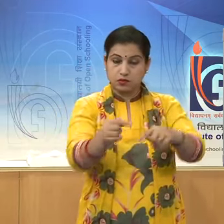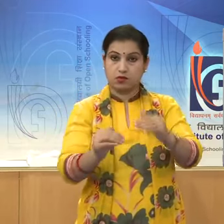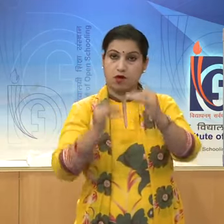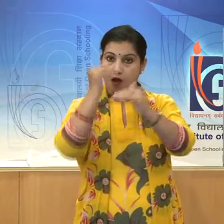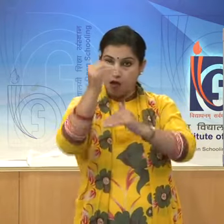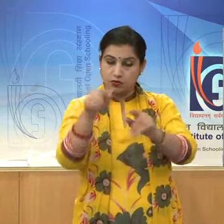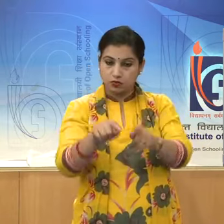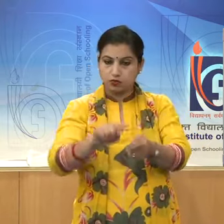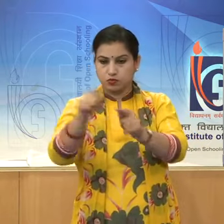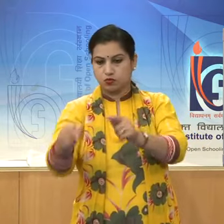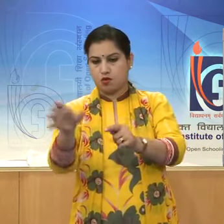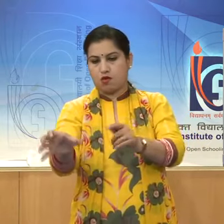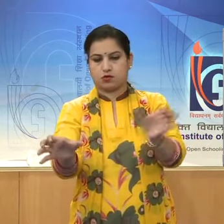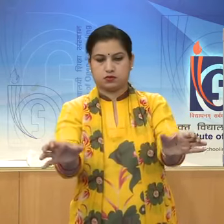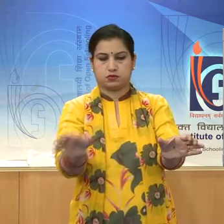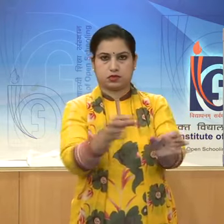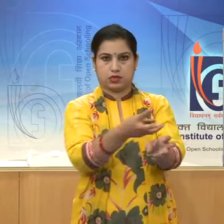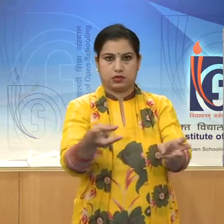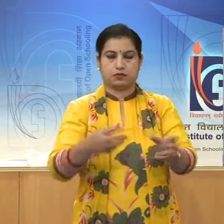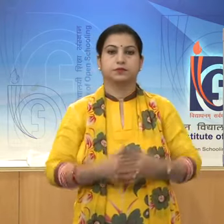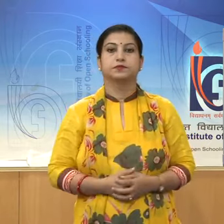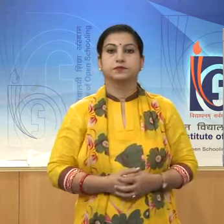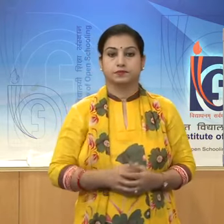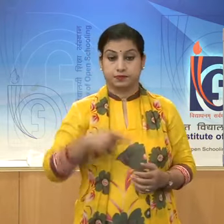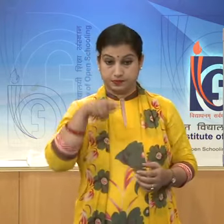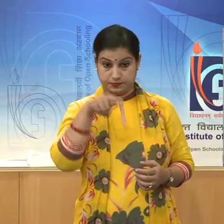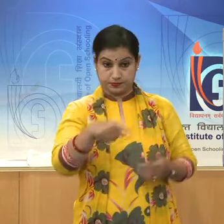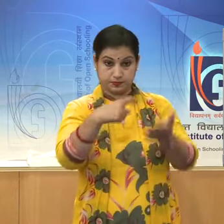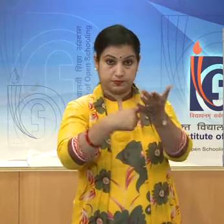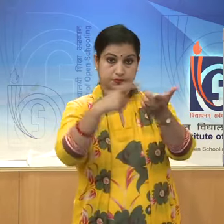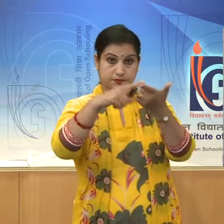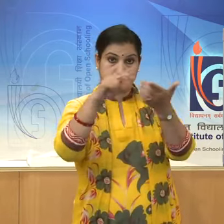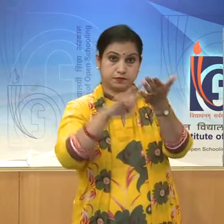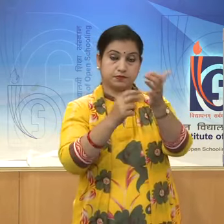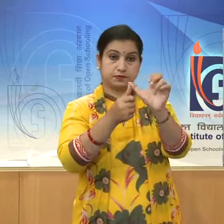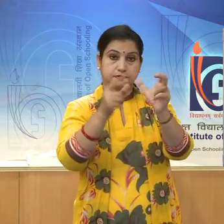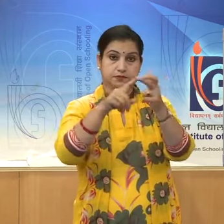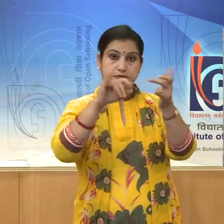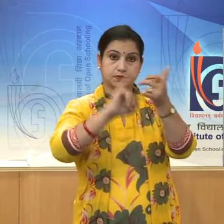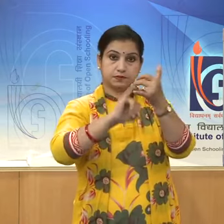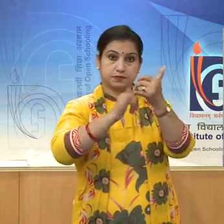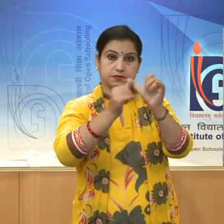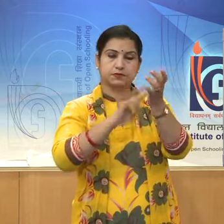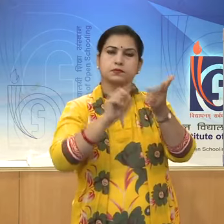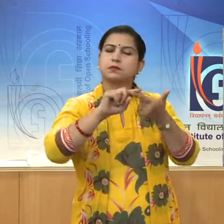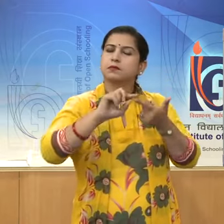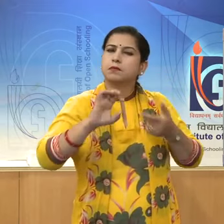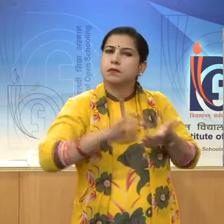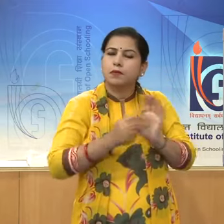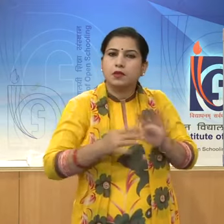High Renaissance to Baroque. Renaissance gave more